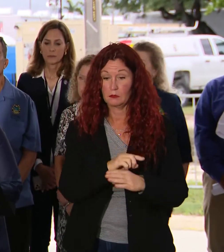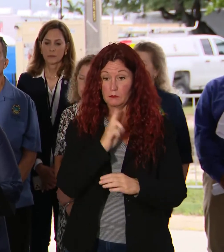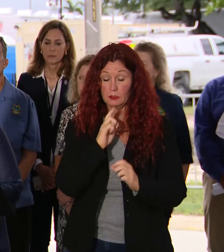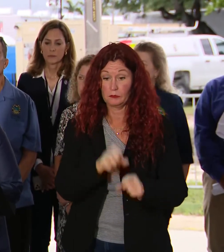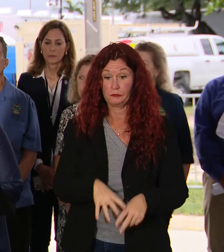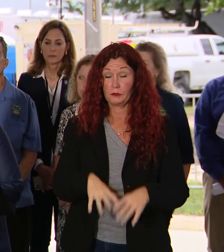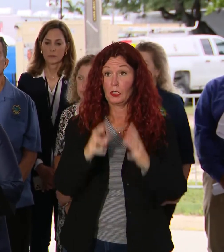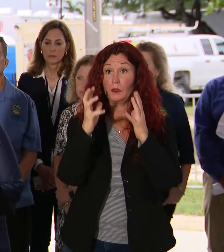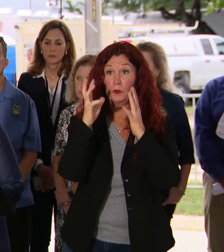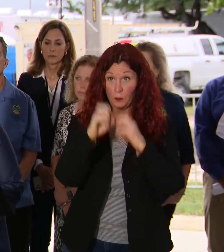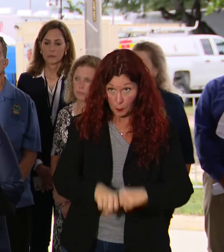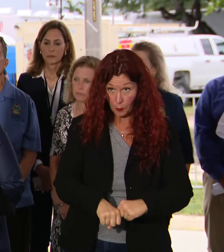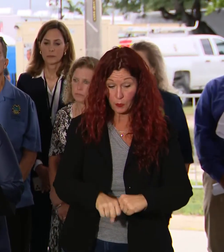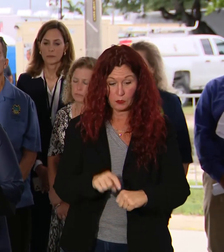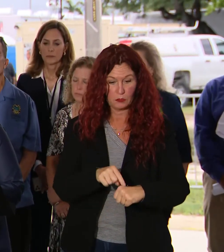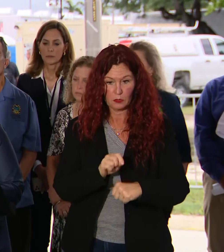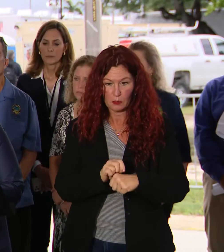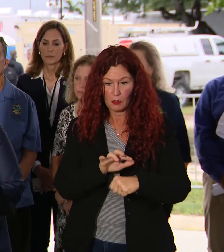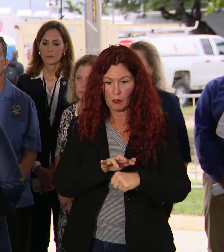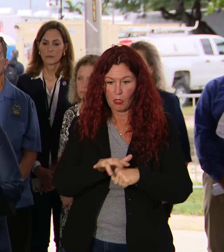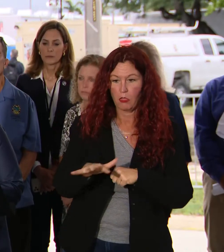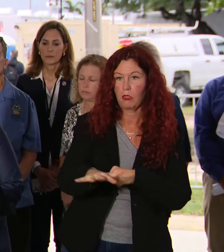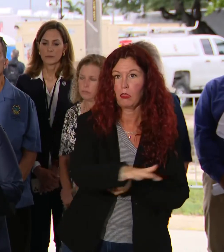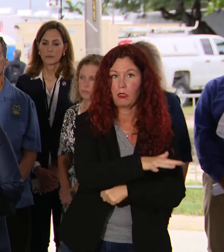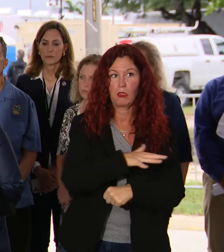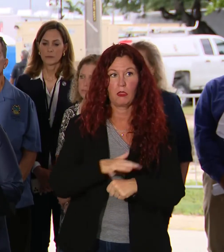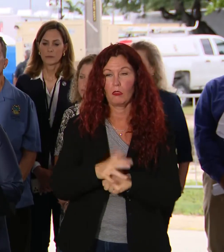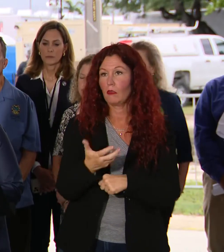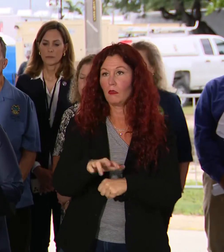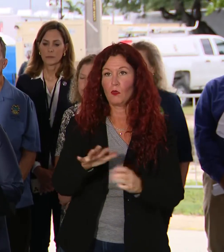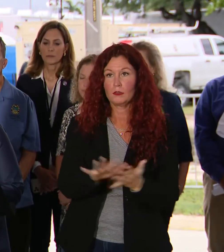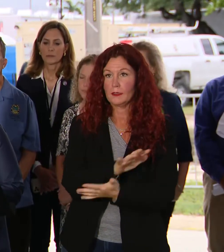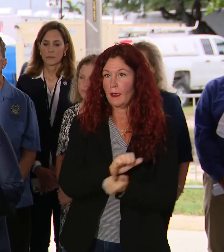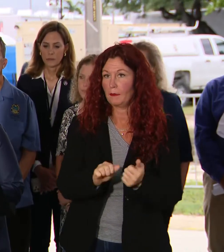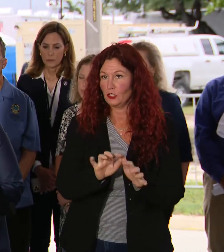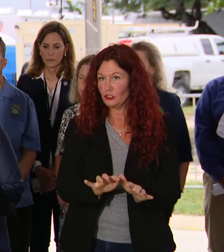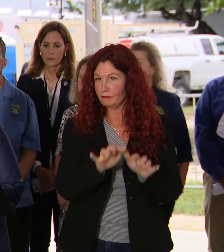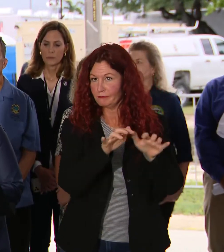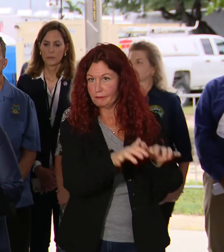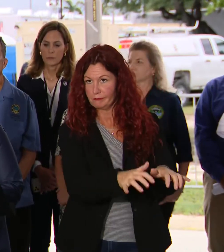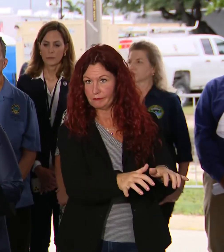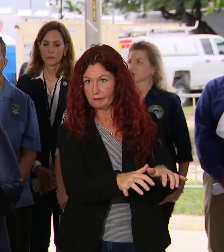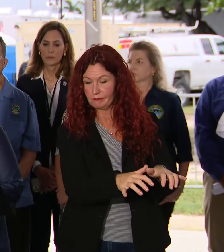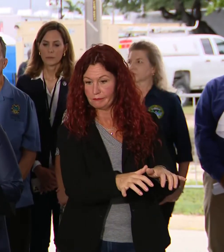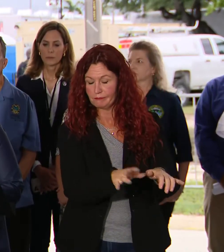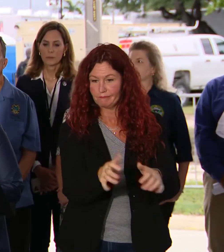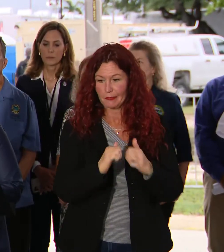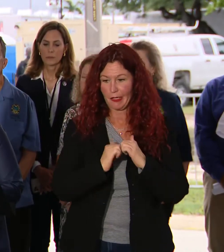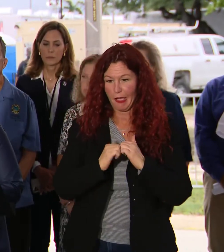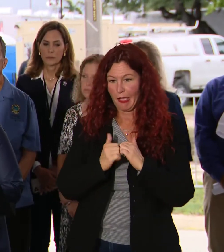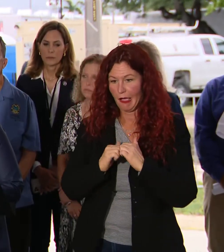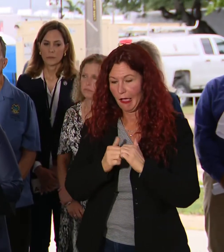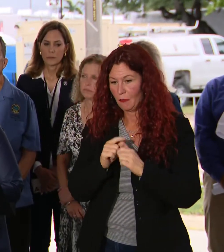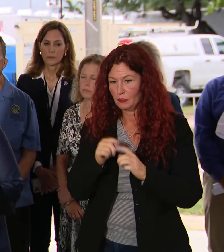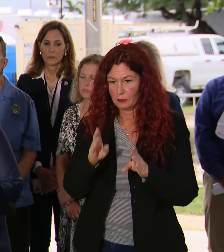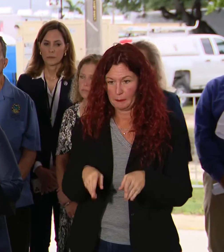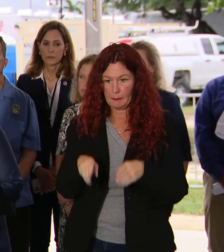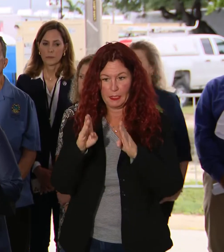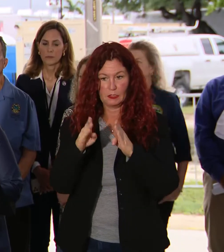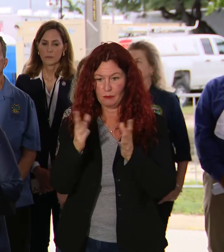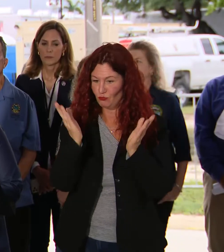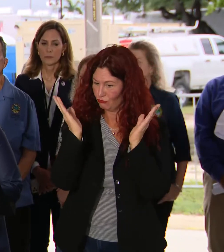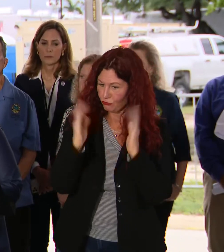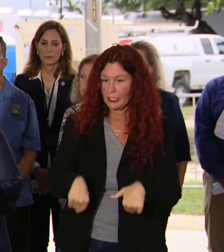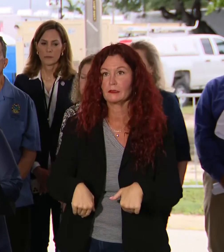rescue operation, as well as considerations of how to best manage the demolition in order to safeguard the